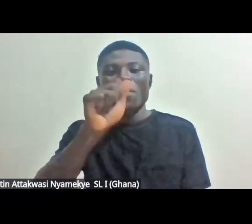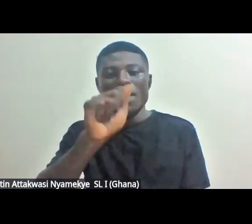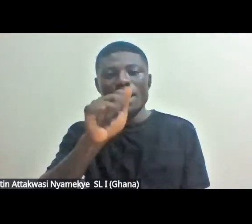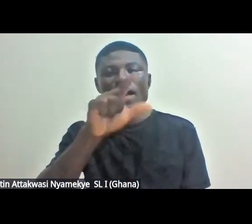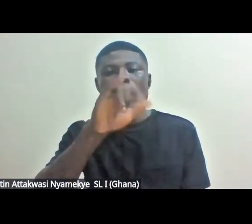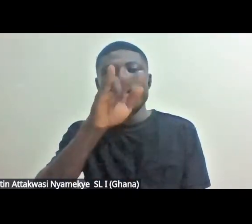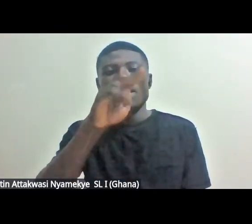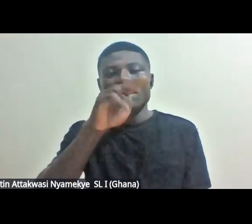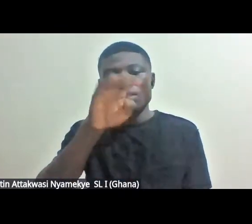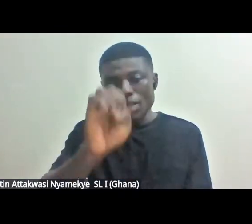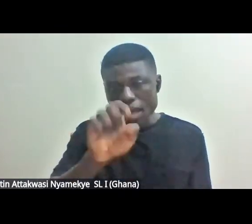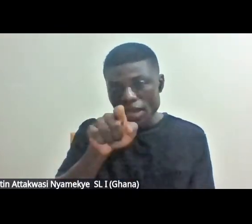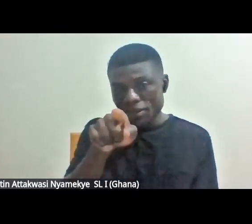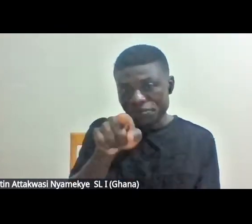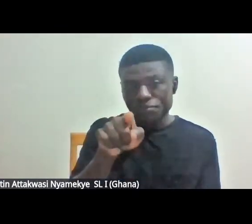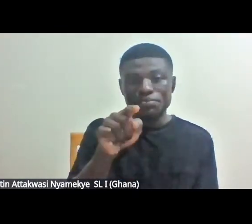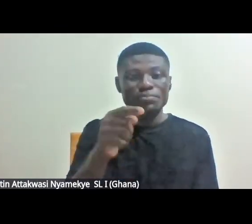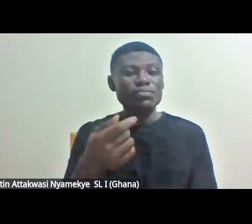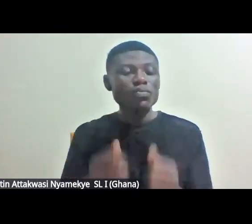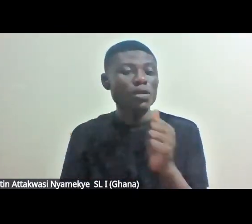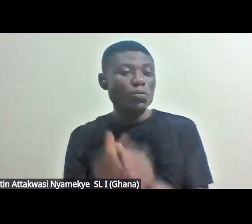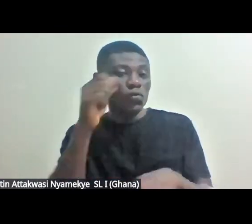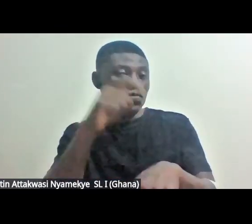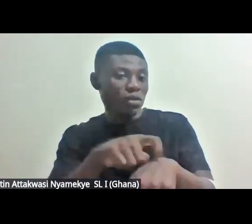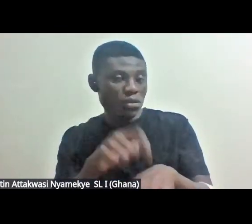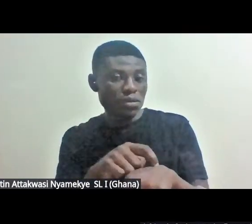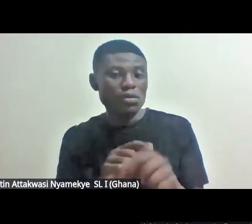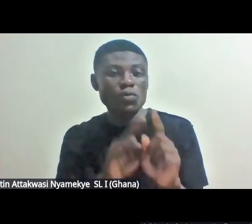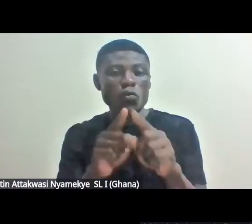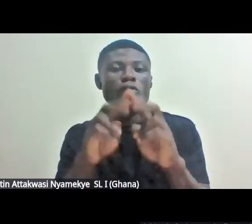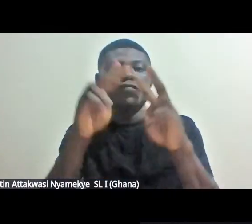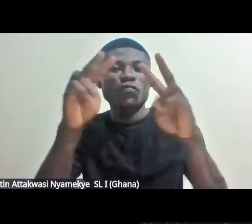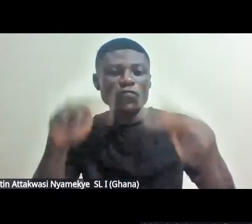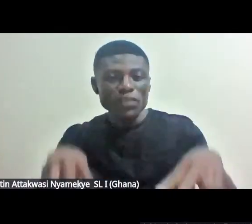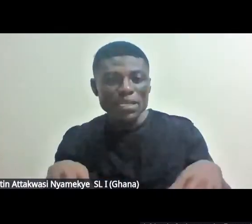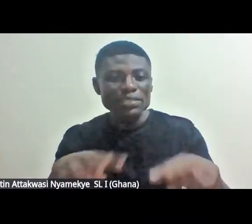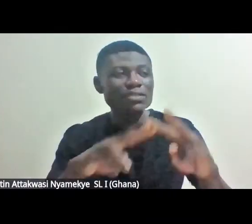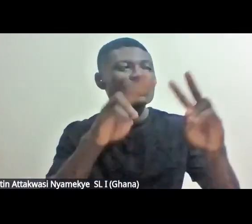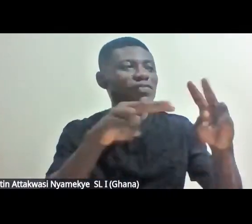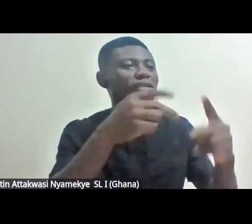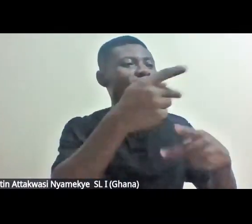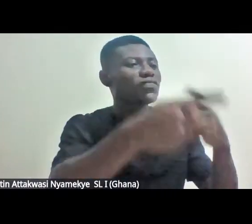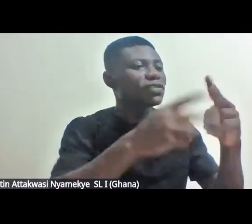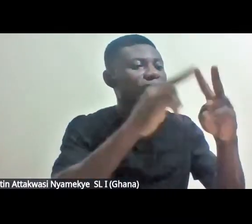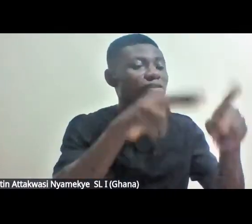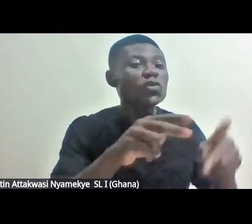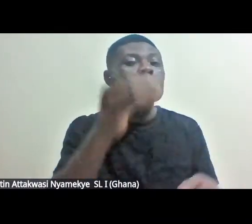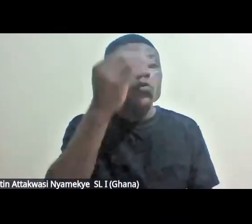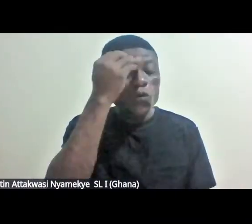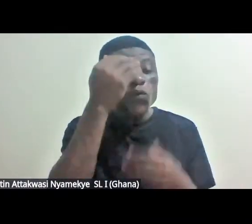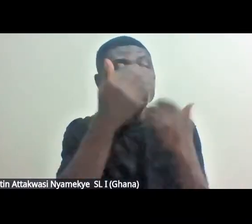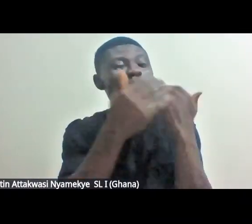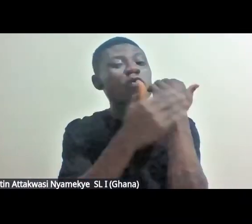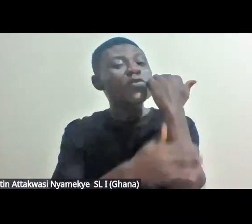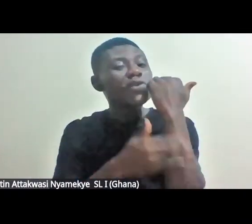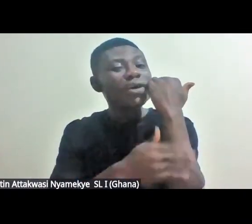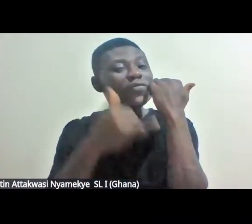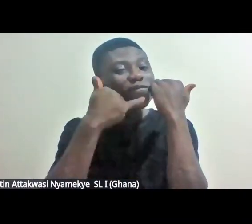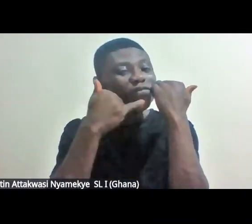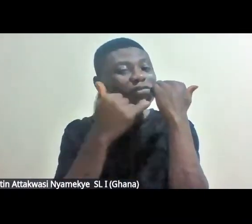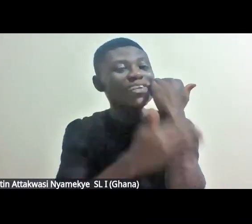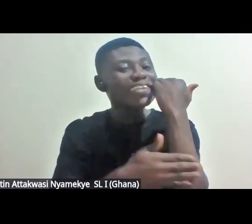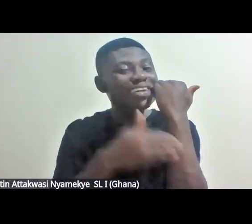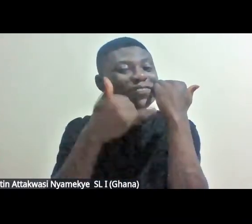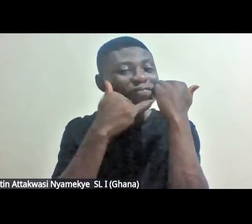company, and basically they go into villages. And you know the YAM phone, what we call the YAM phone that don't